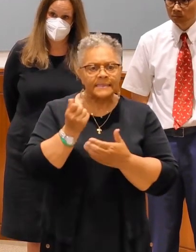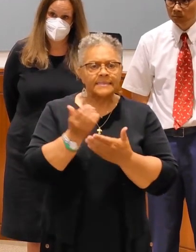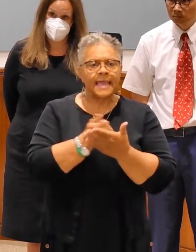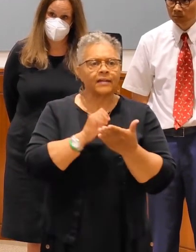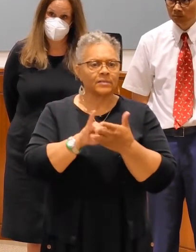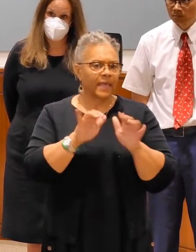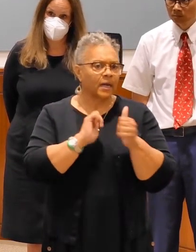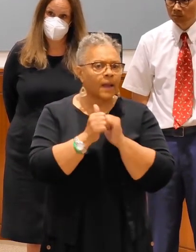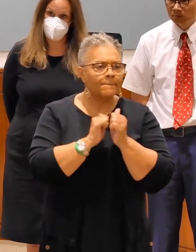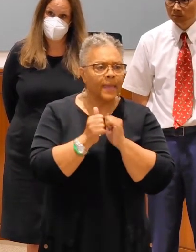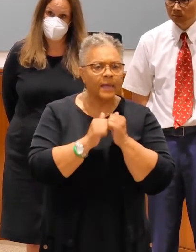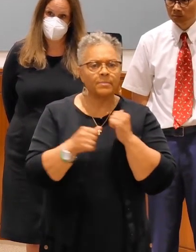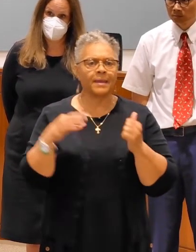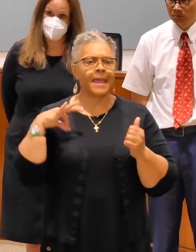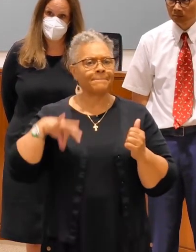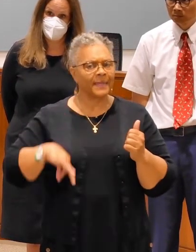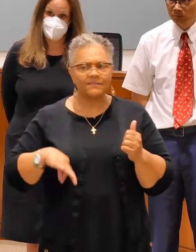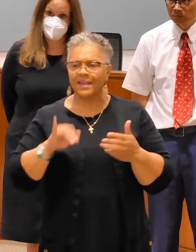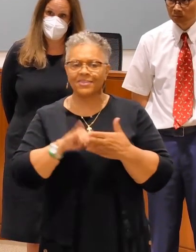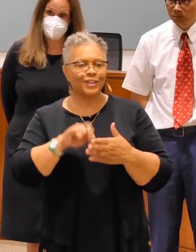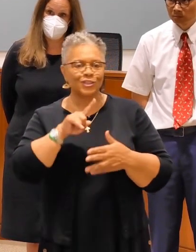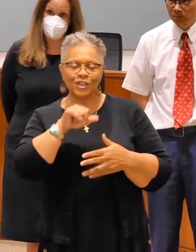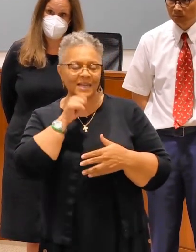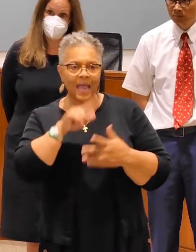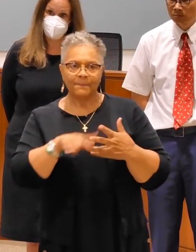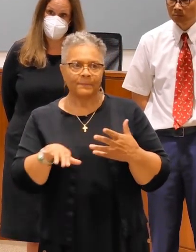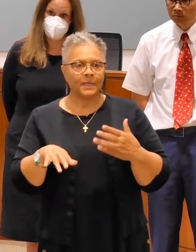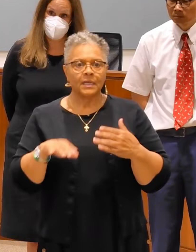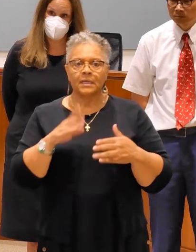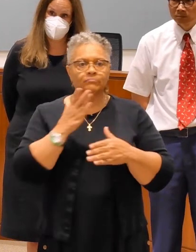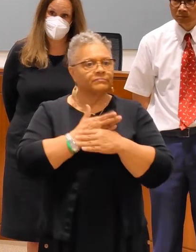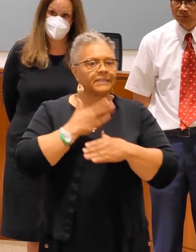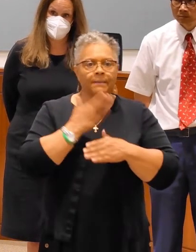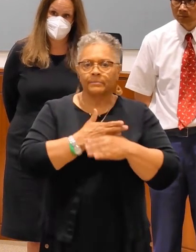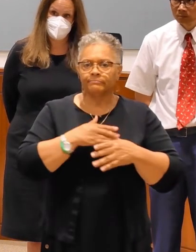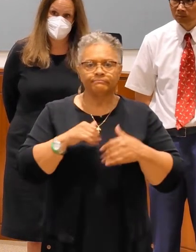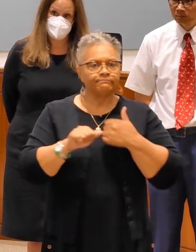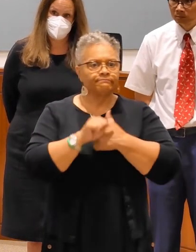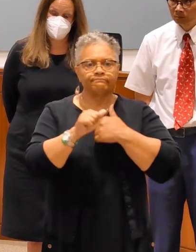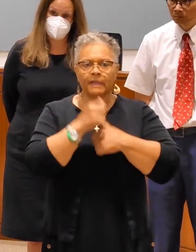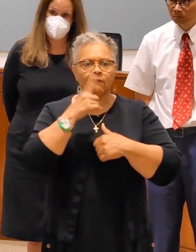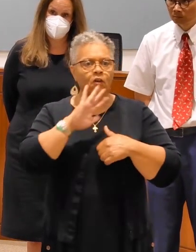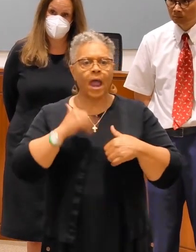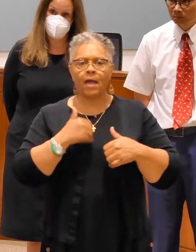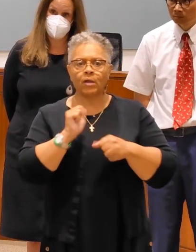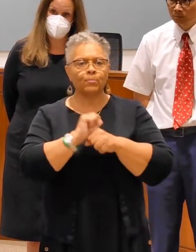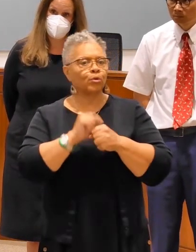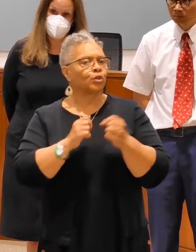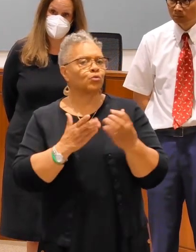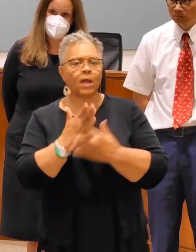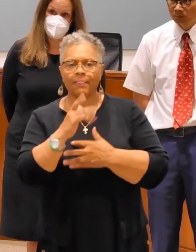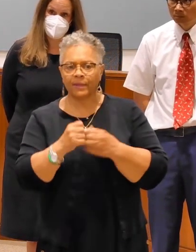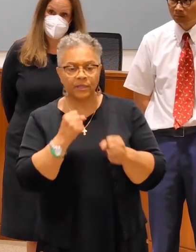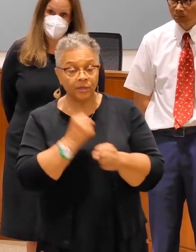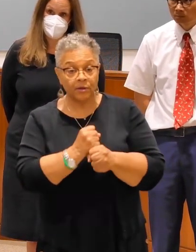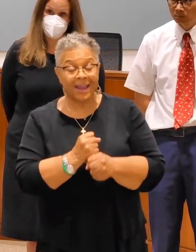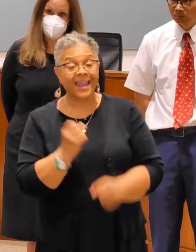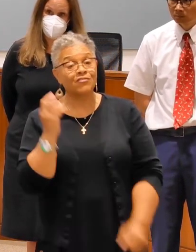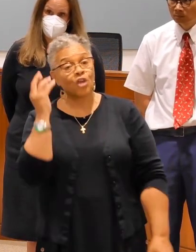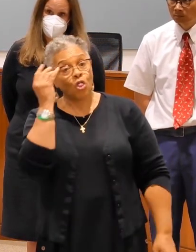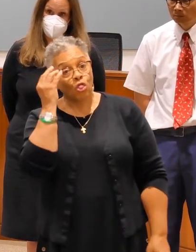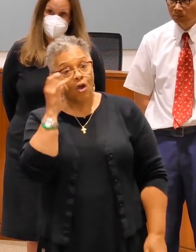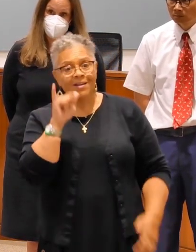and benefits that should not be jeopardized in any way for our employees through the year. And the thought